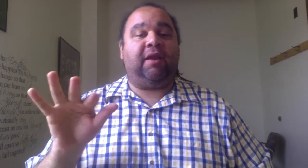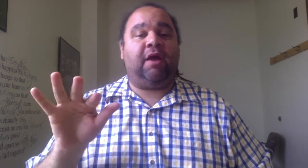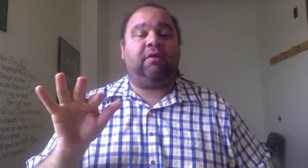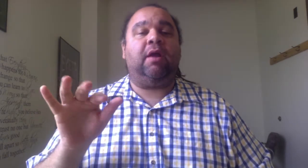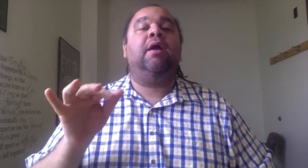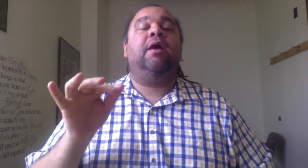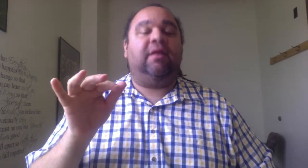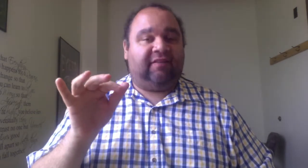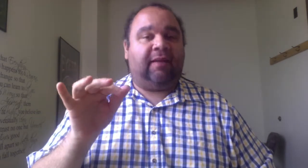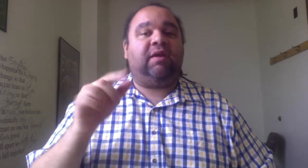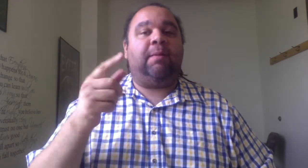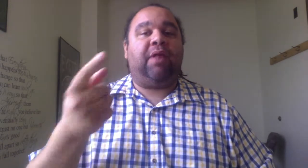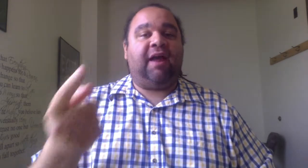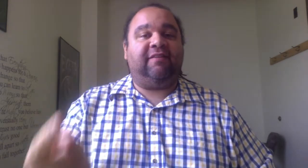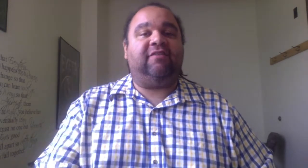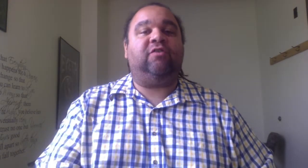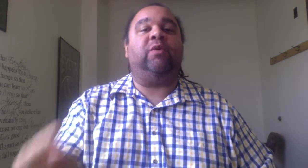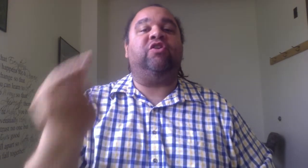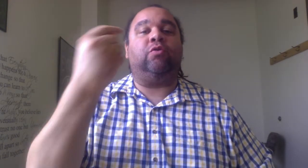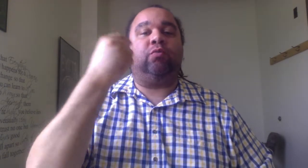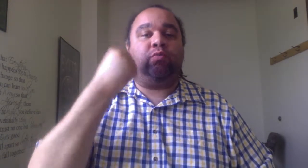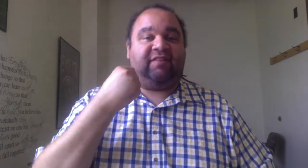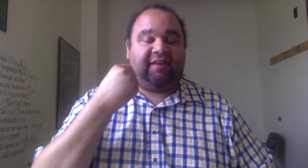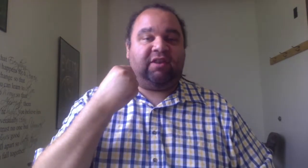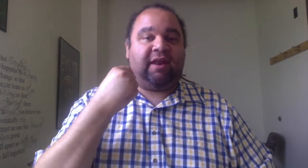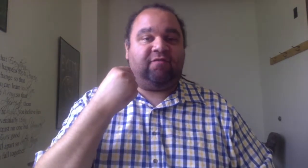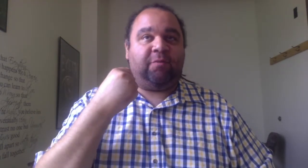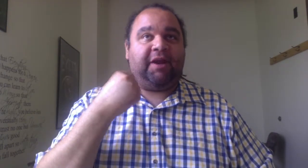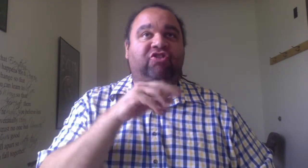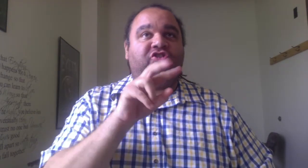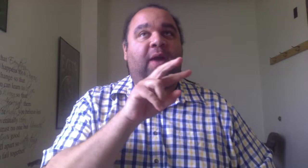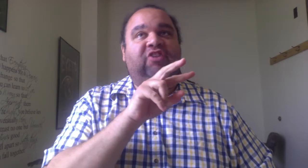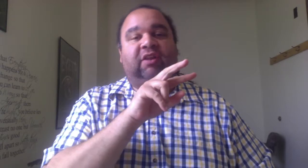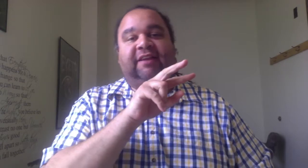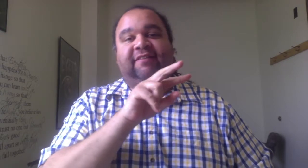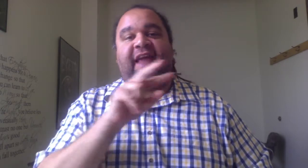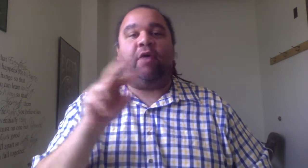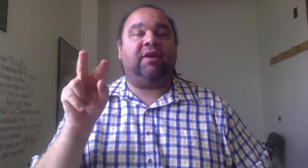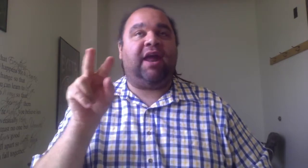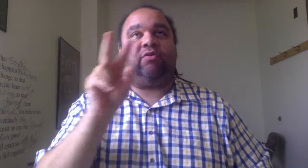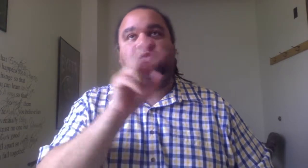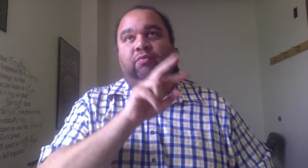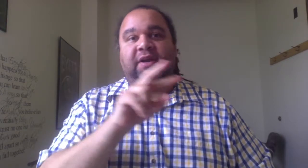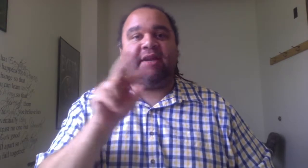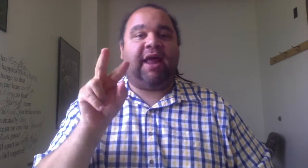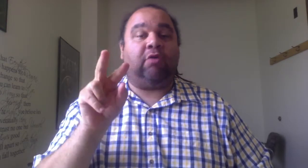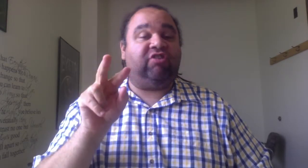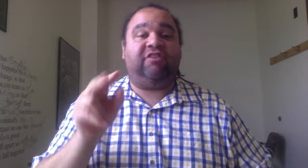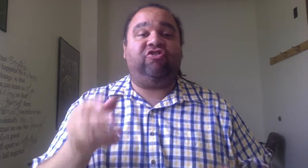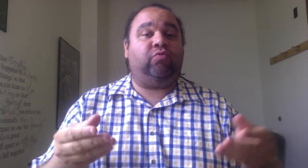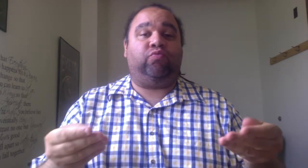out. The same thing applies as to when you're receiving that information, to actually sound it out, to read it out, just as you